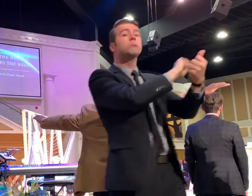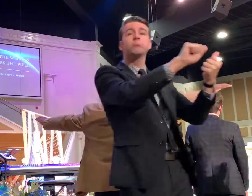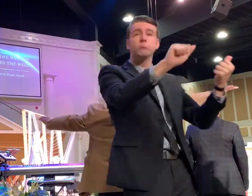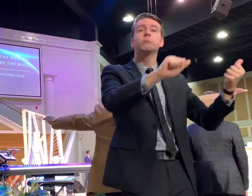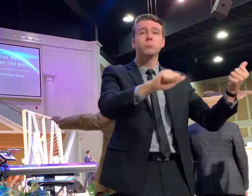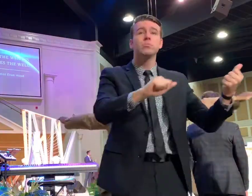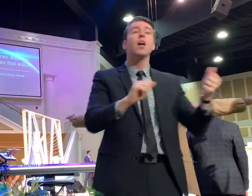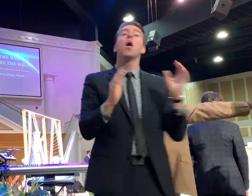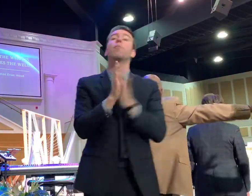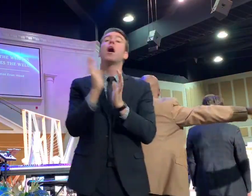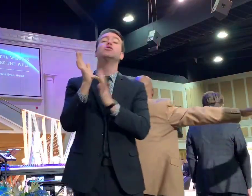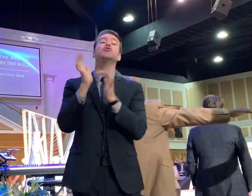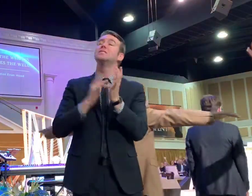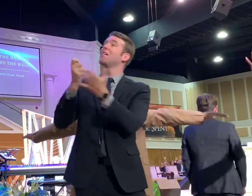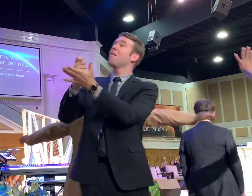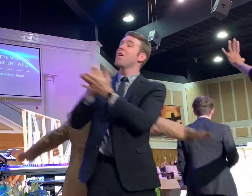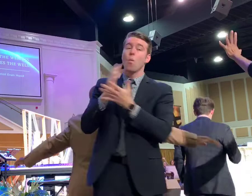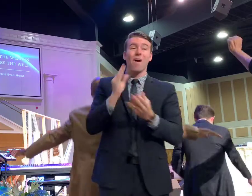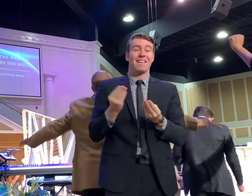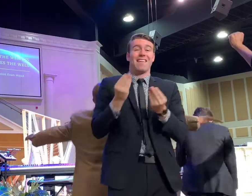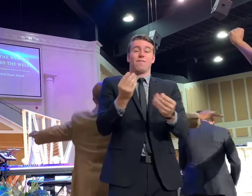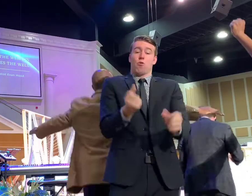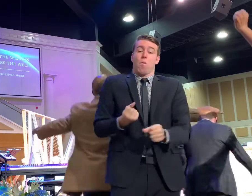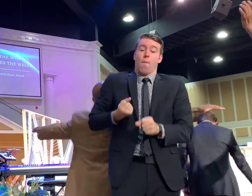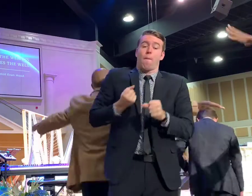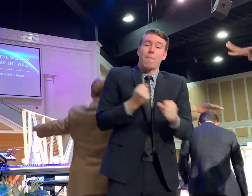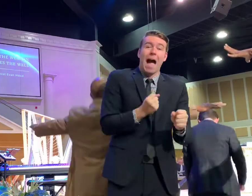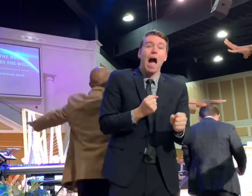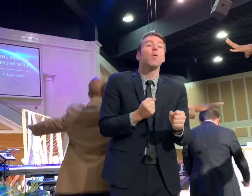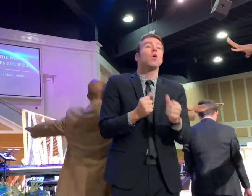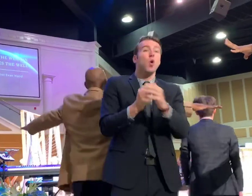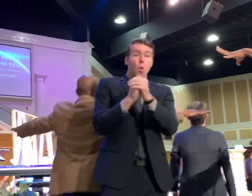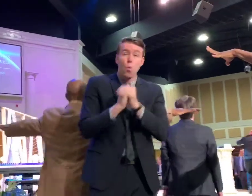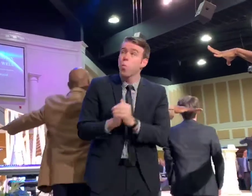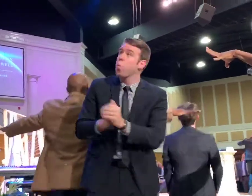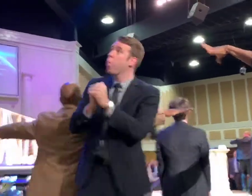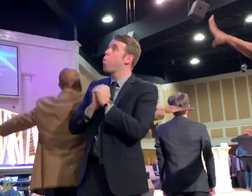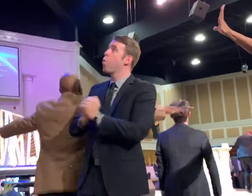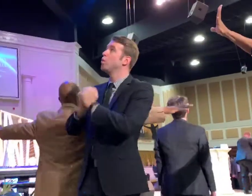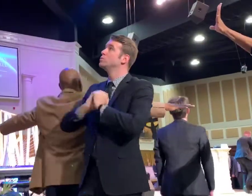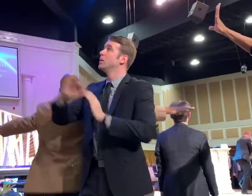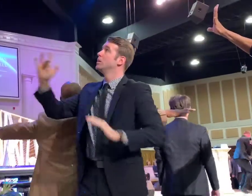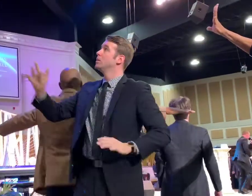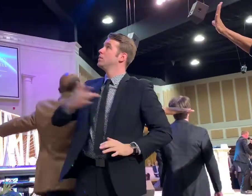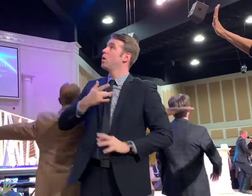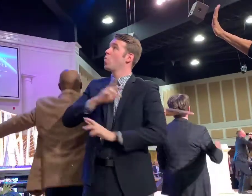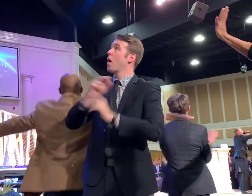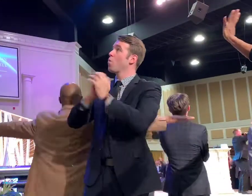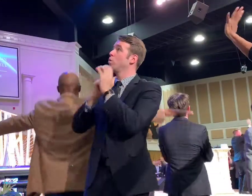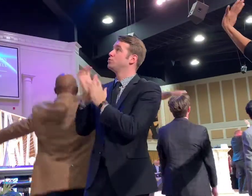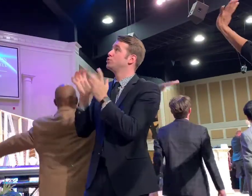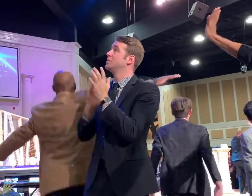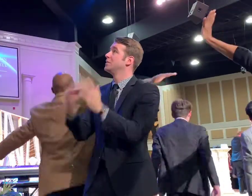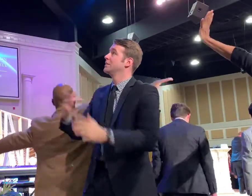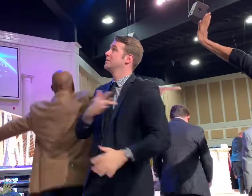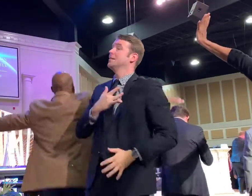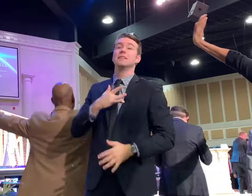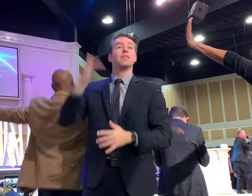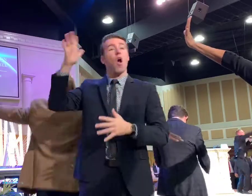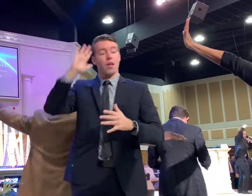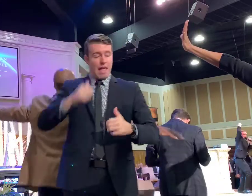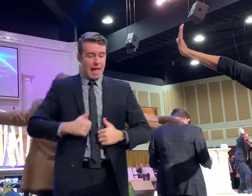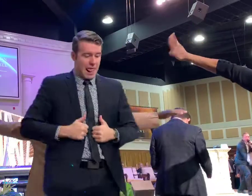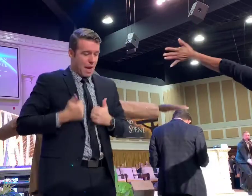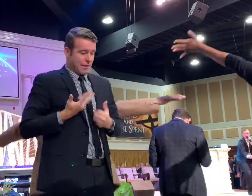to Jesus, you get power. Worship might look weak, but when you worship Jesus, He